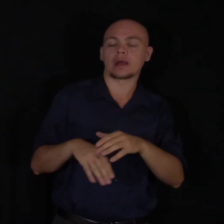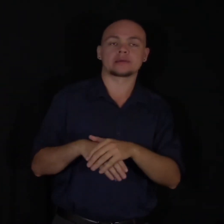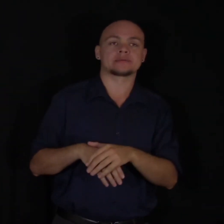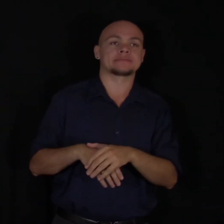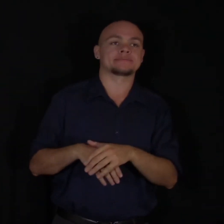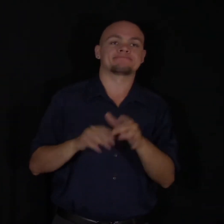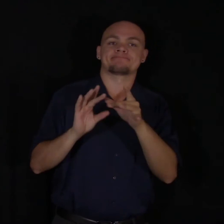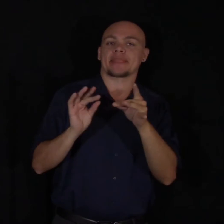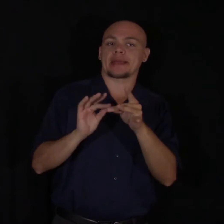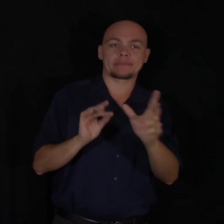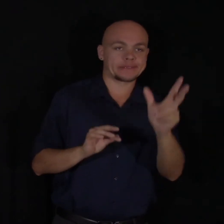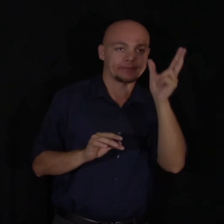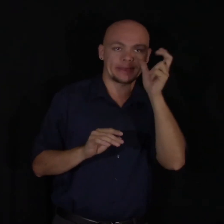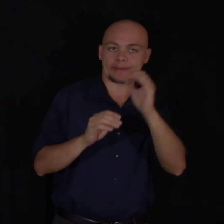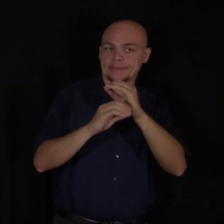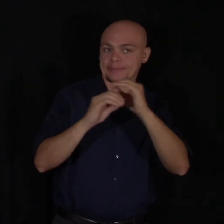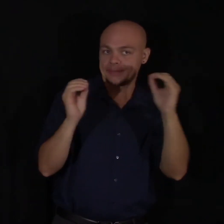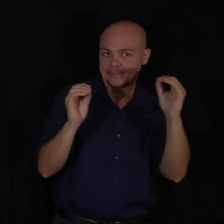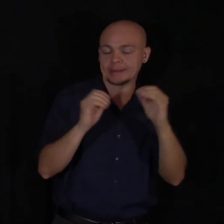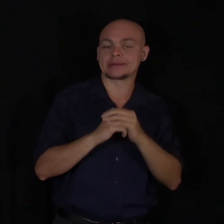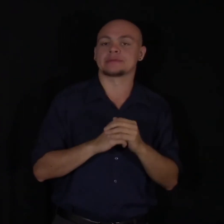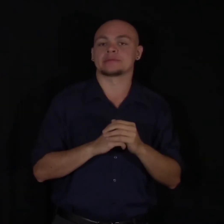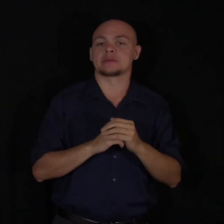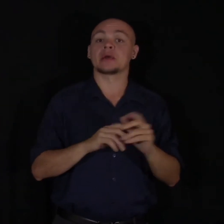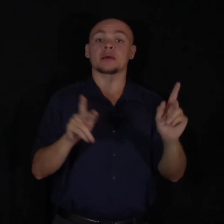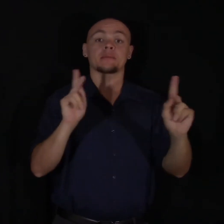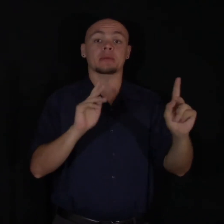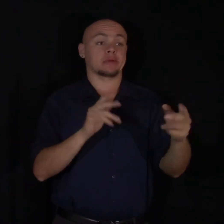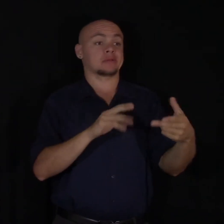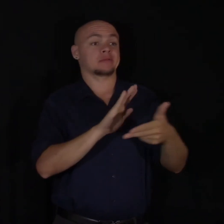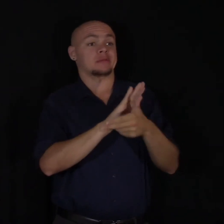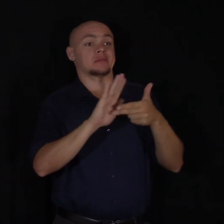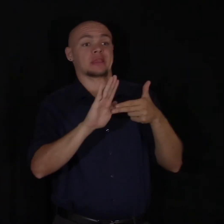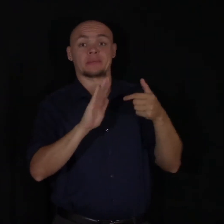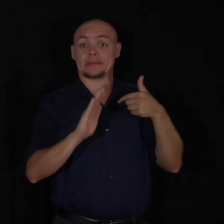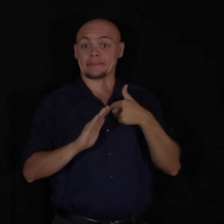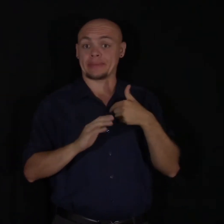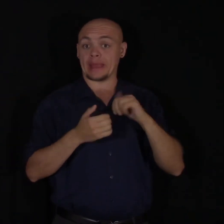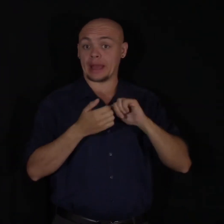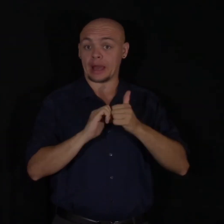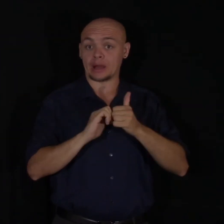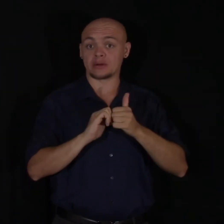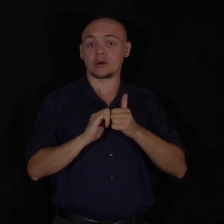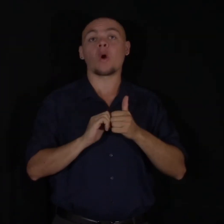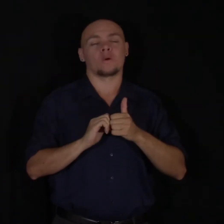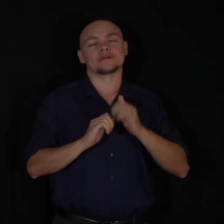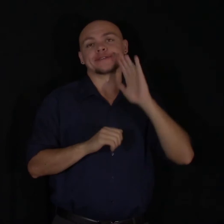her. I was mostly branded my whole life as the shy one.